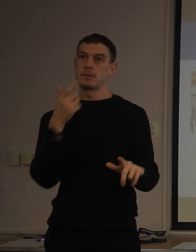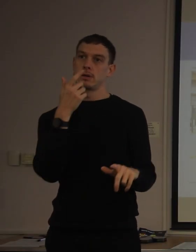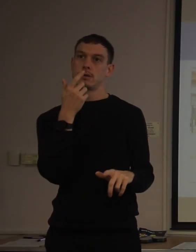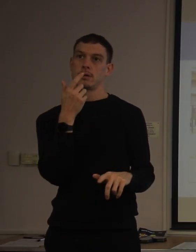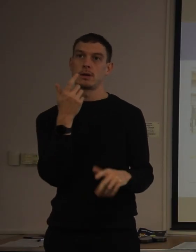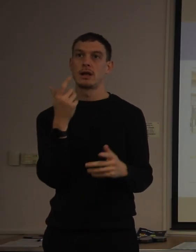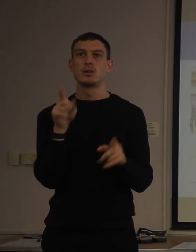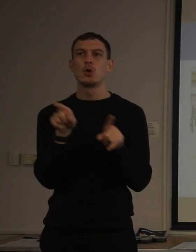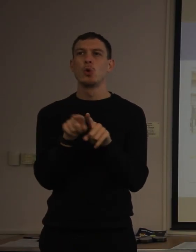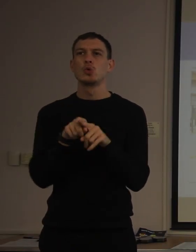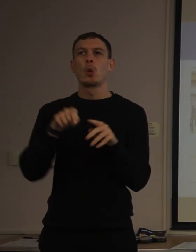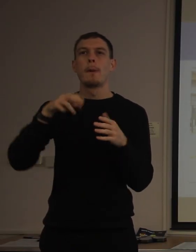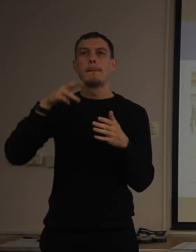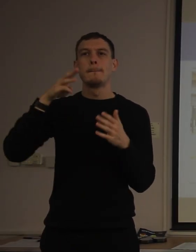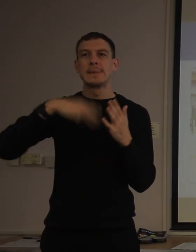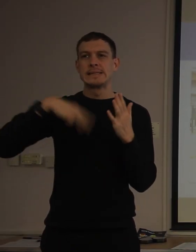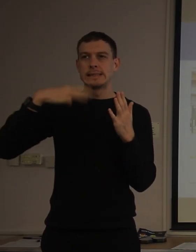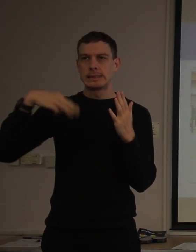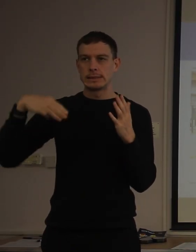Same with paint.